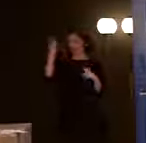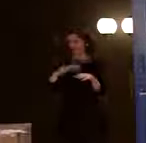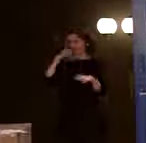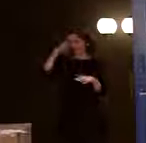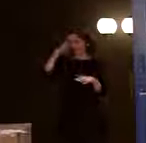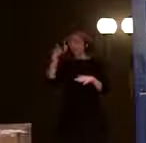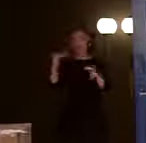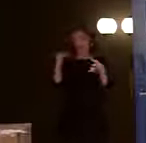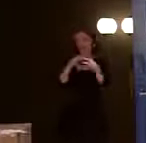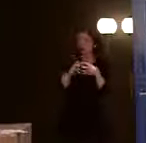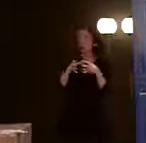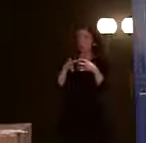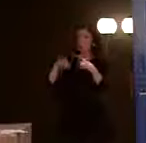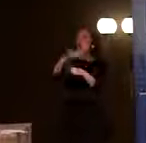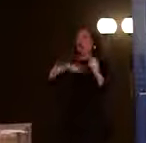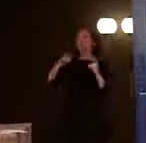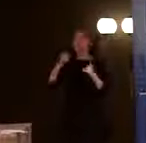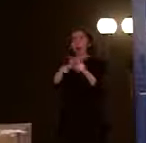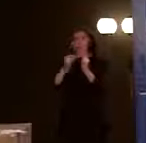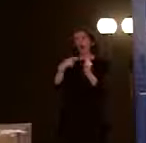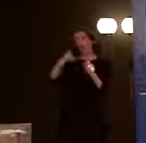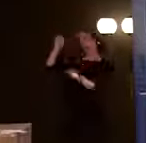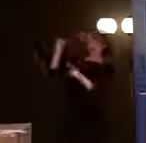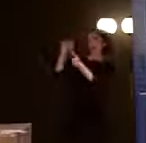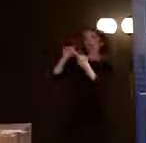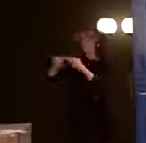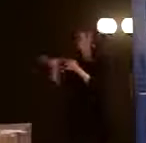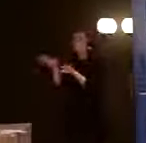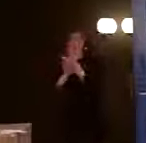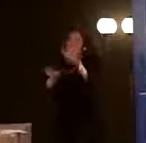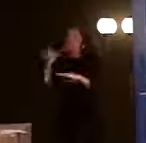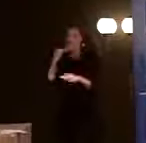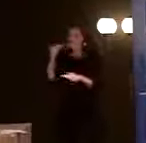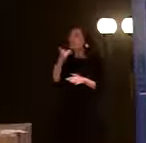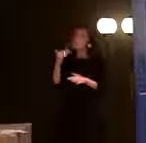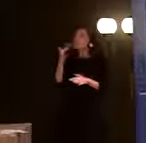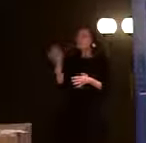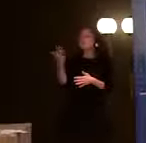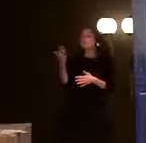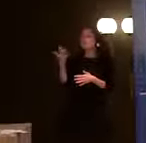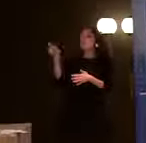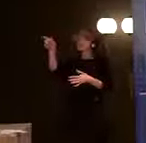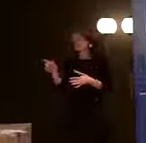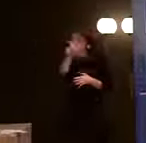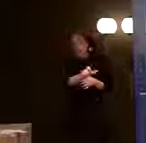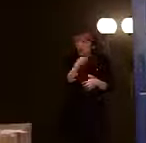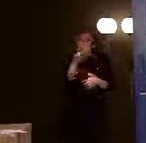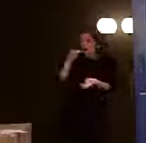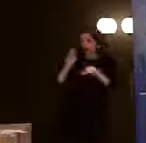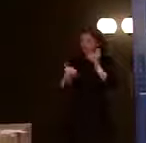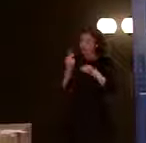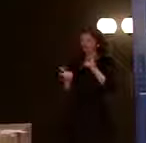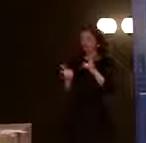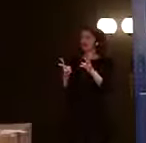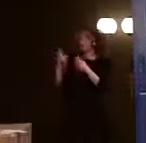or a classroom teacher. That is our job, making students think, giving them opportunities to